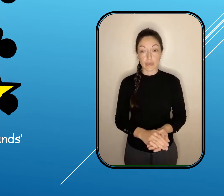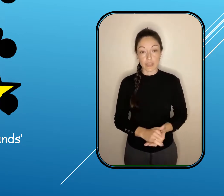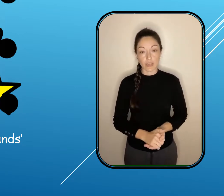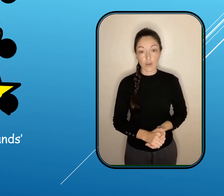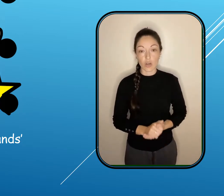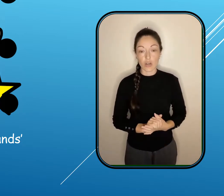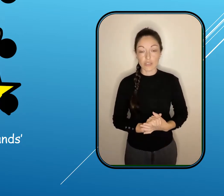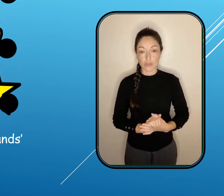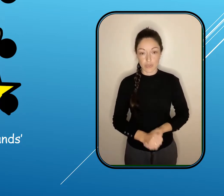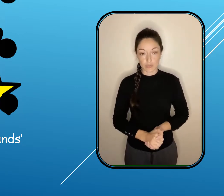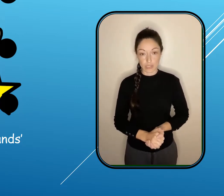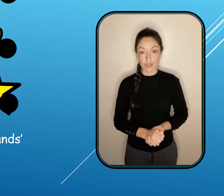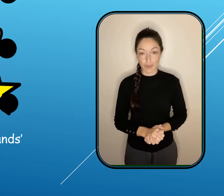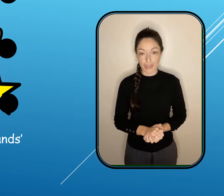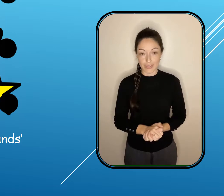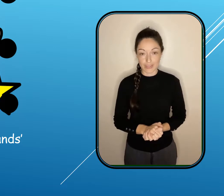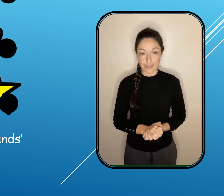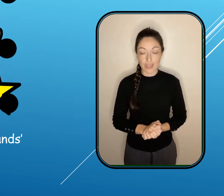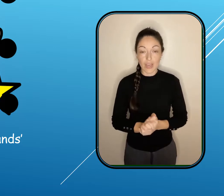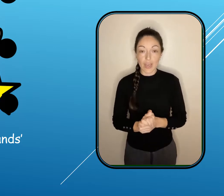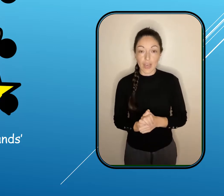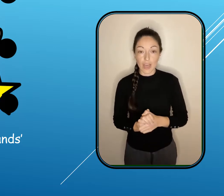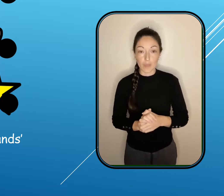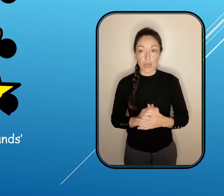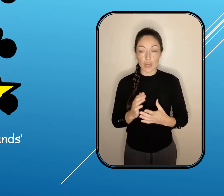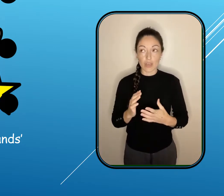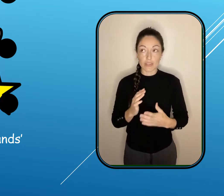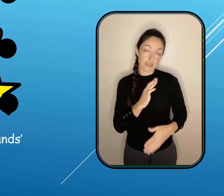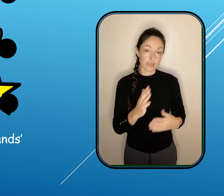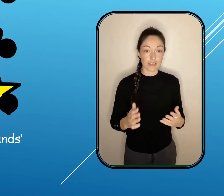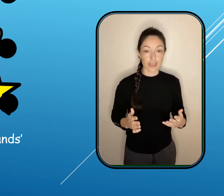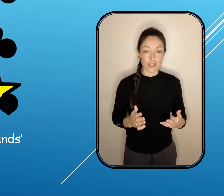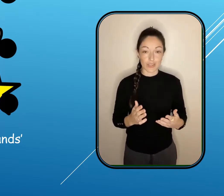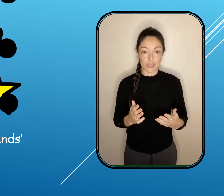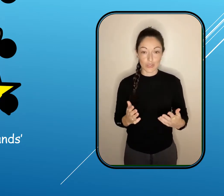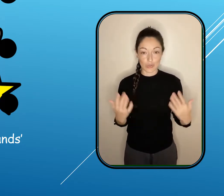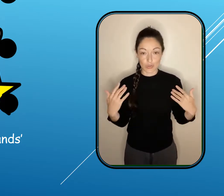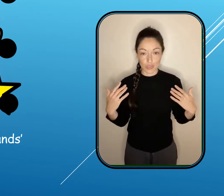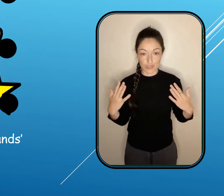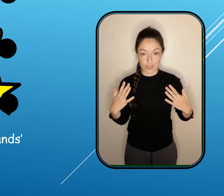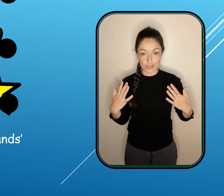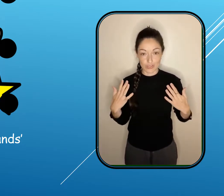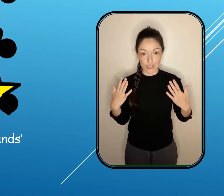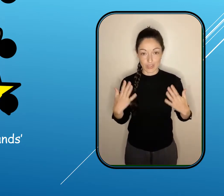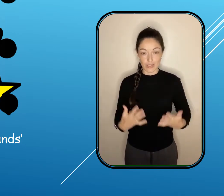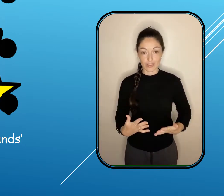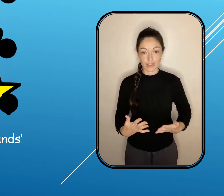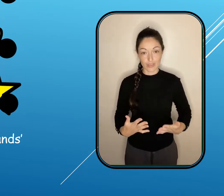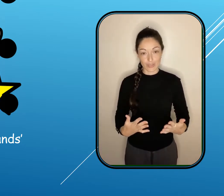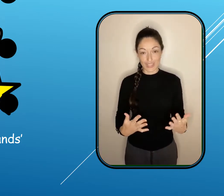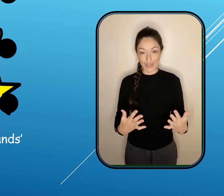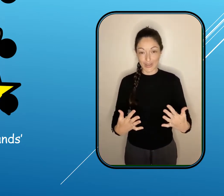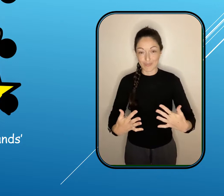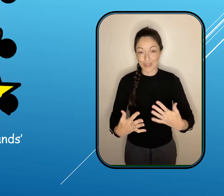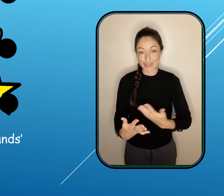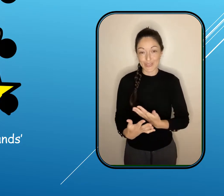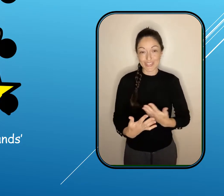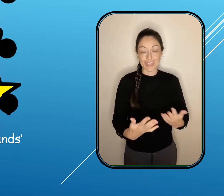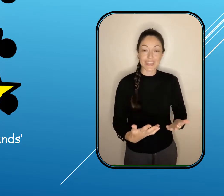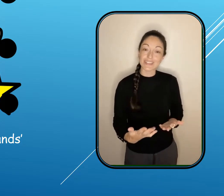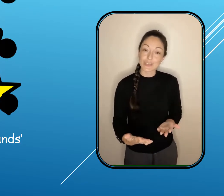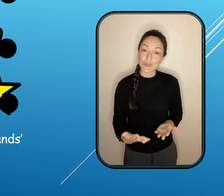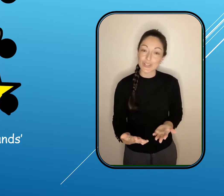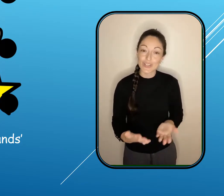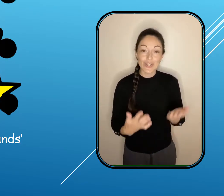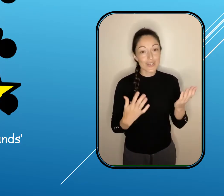and it's making it a lot harder for them to look at my hands. This isn't to say that you have to dress like this every time that you're